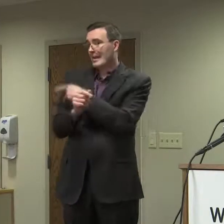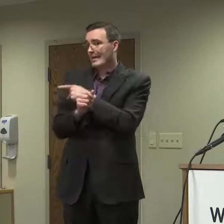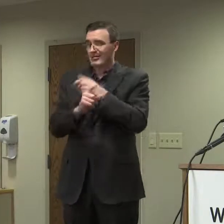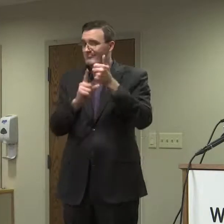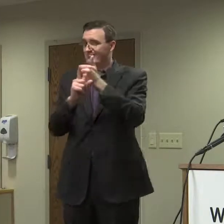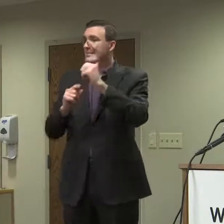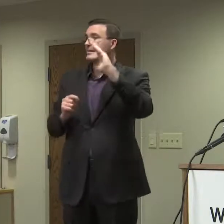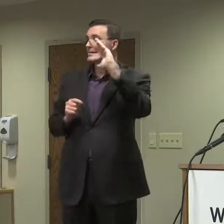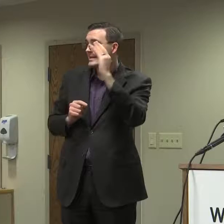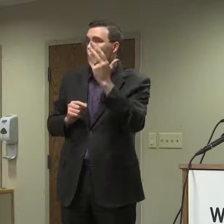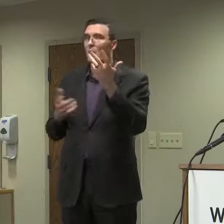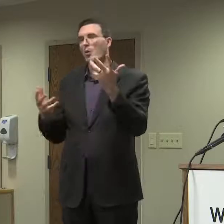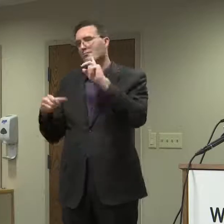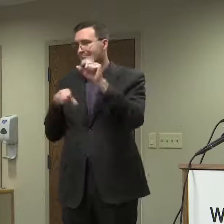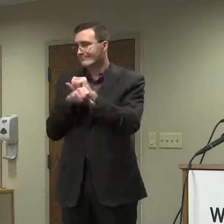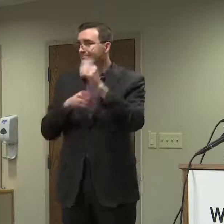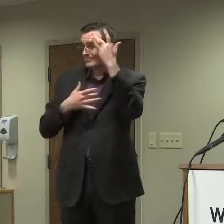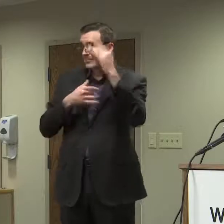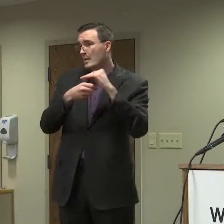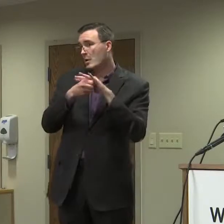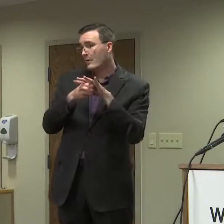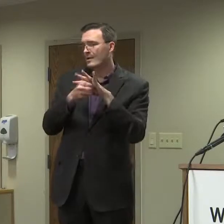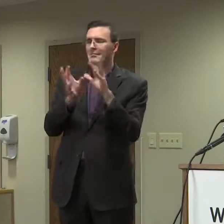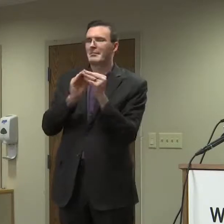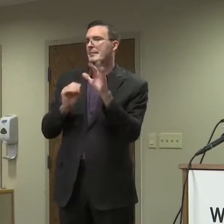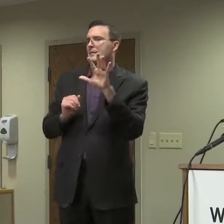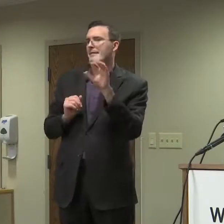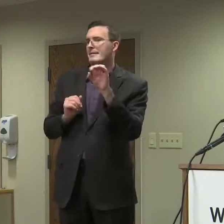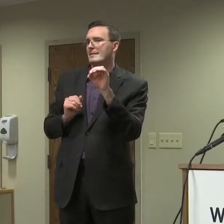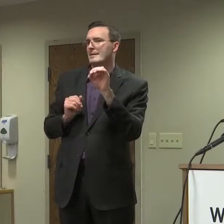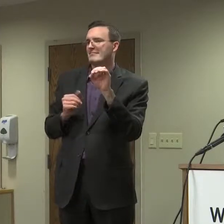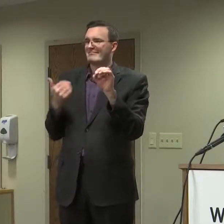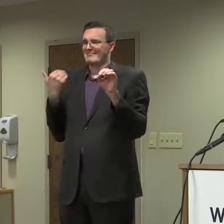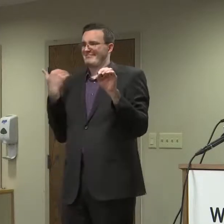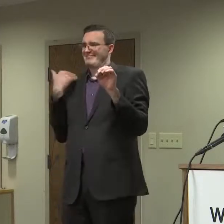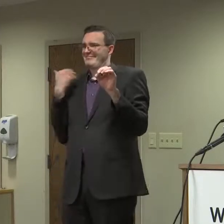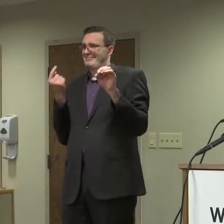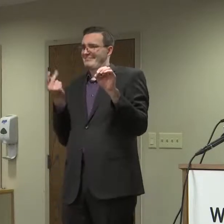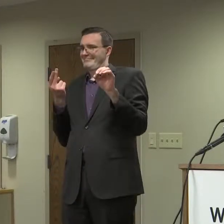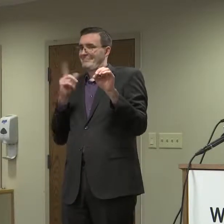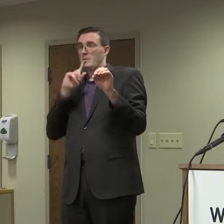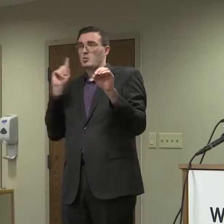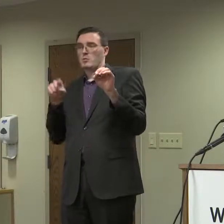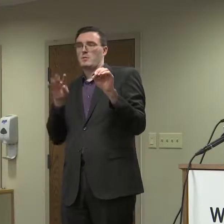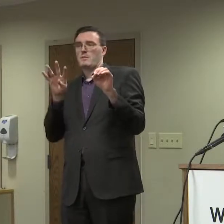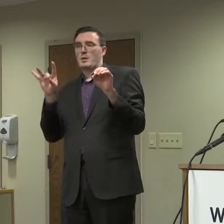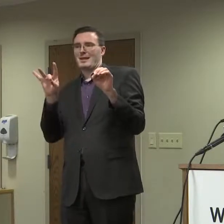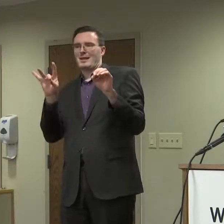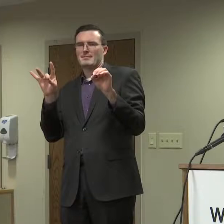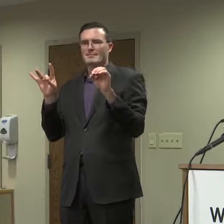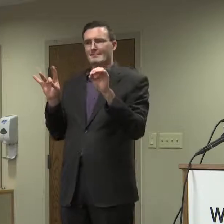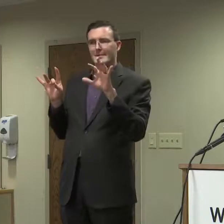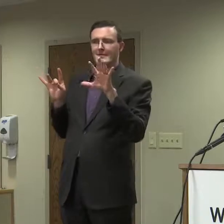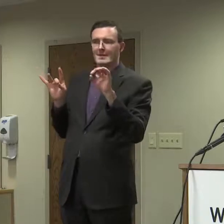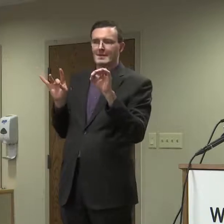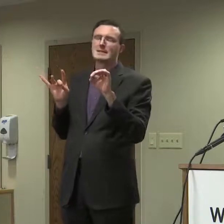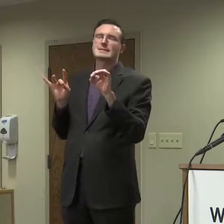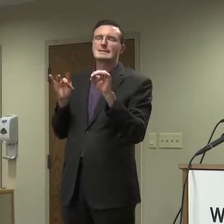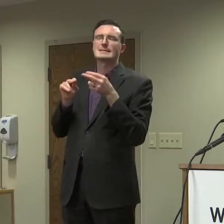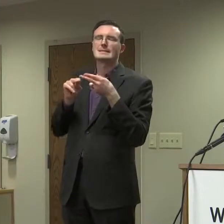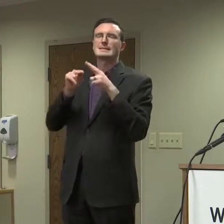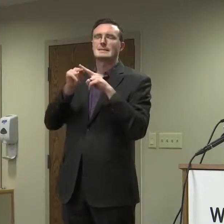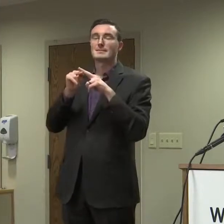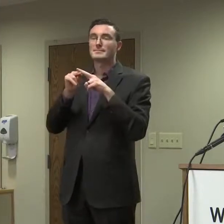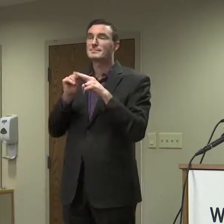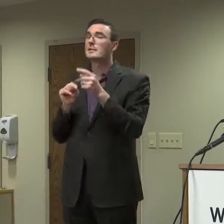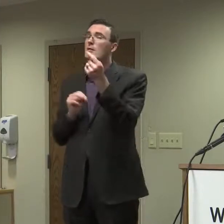COVID-19 positive. This is an increase from Thursday's report of 48, and again, we will release those numbers again on Thursday afternoon as we